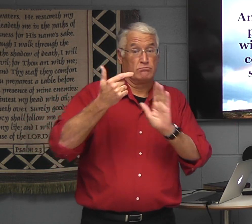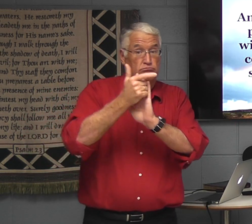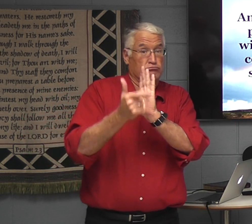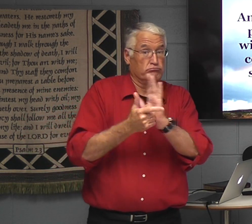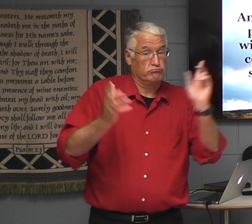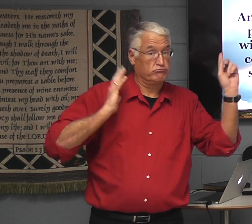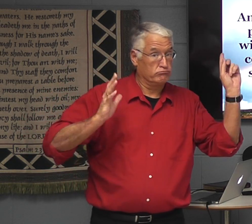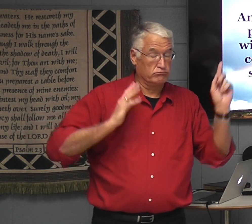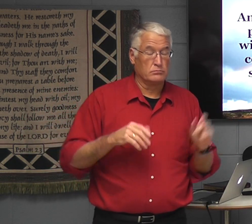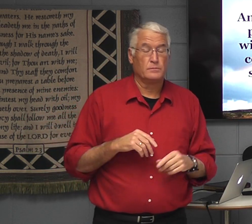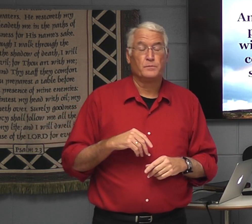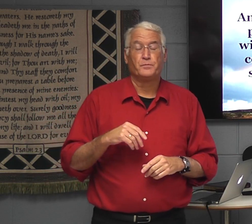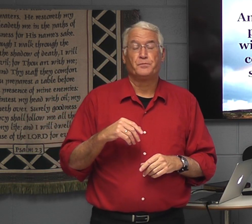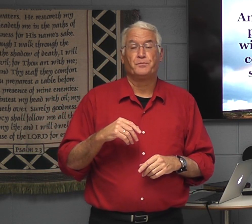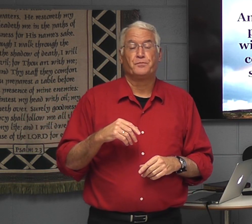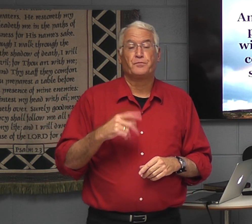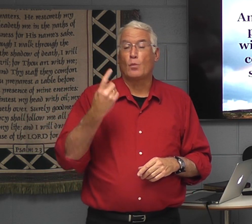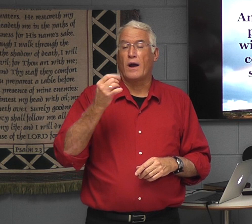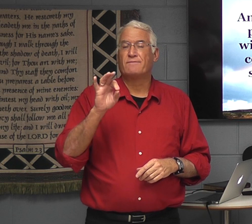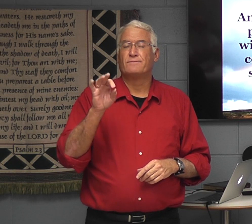So a long time ago they did have laws.